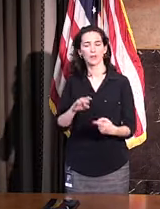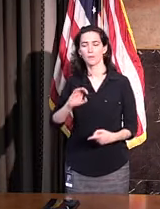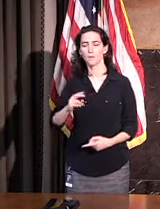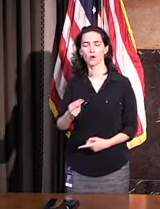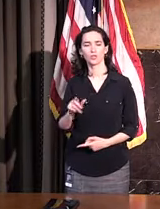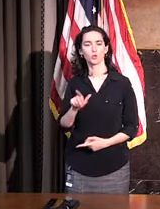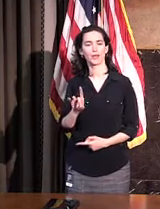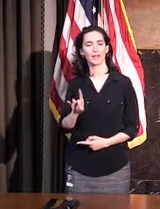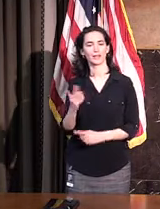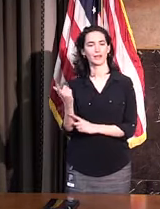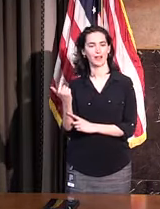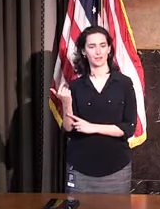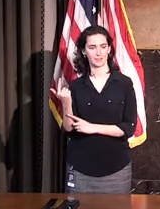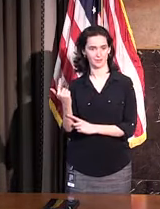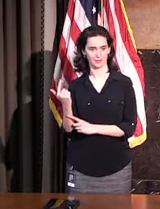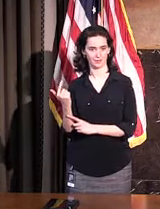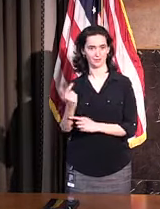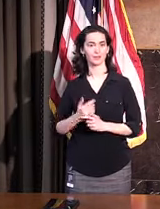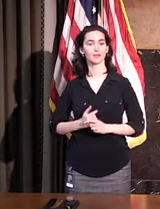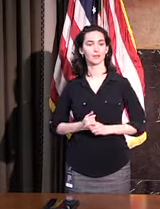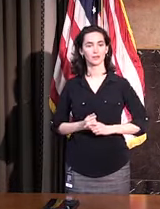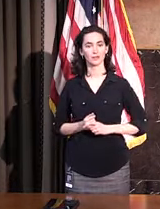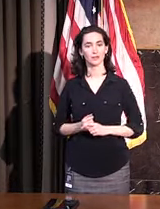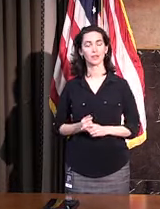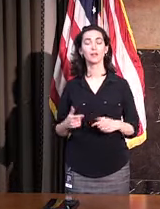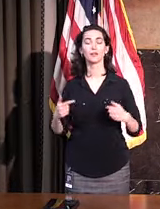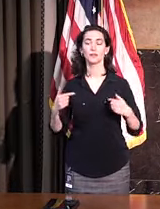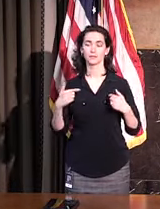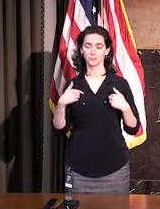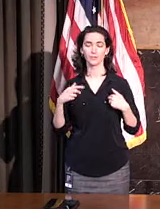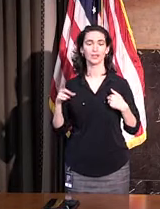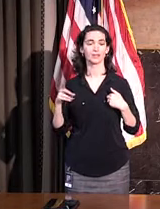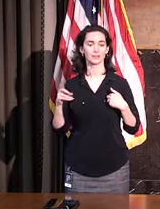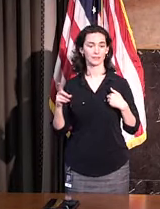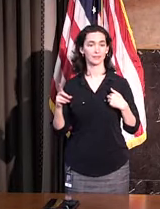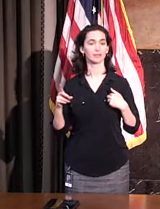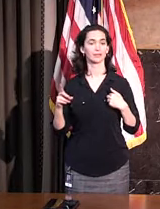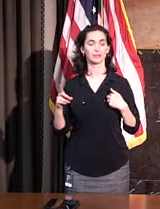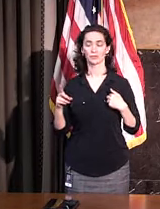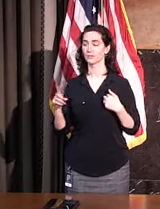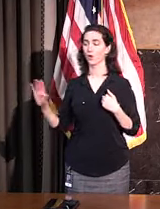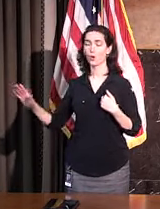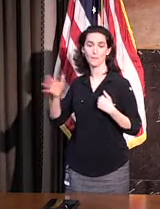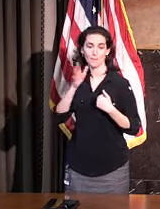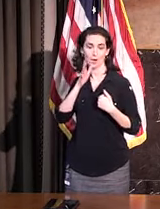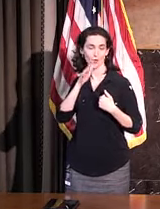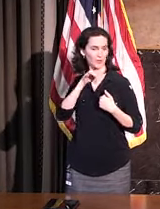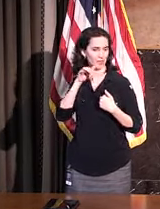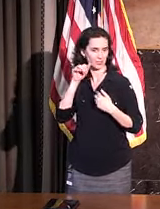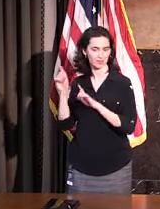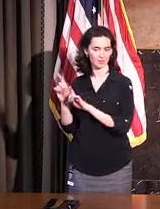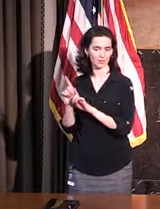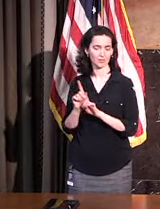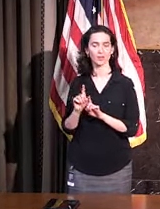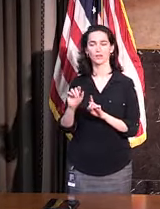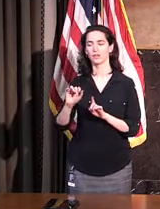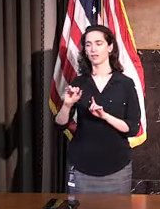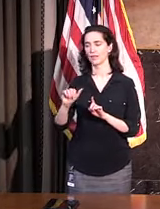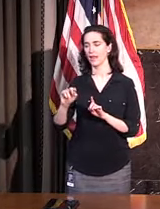the 28th of last year. And I was able to go out with her mother yesterday, Miss Jeanette